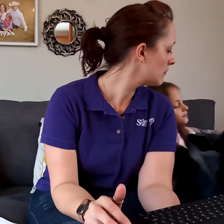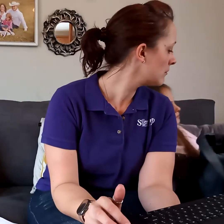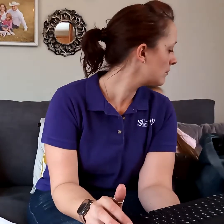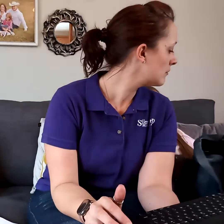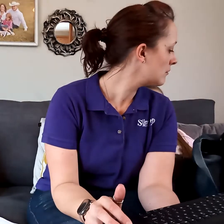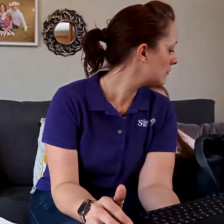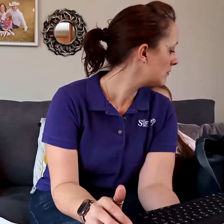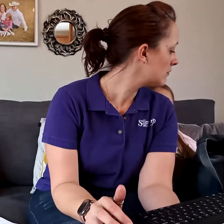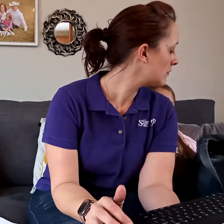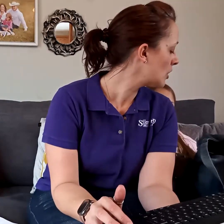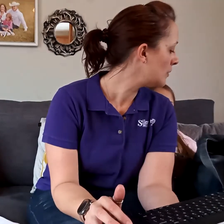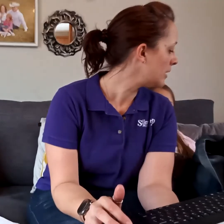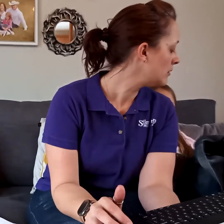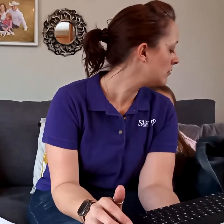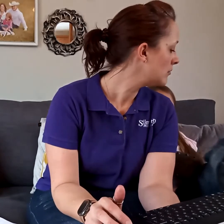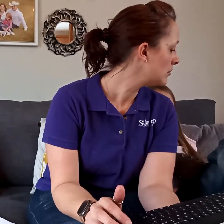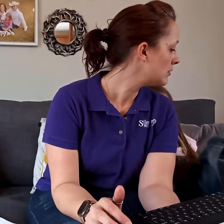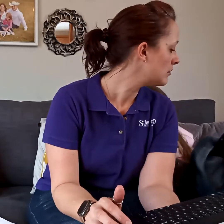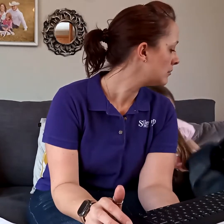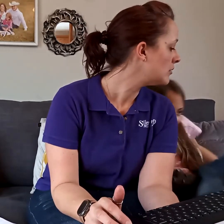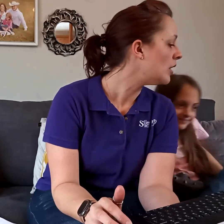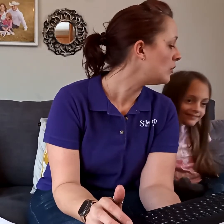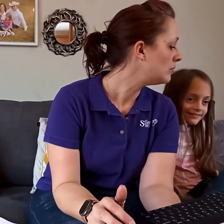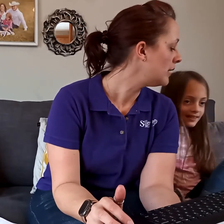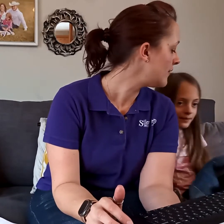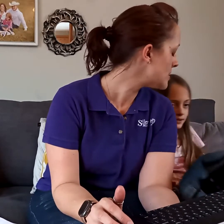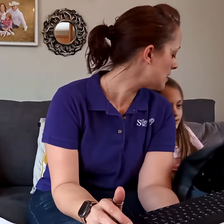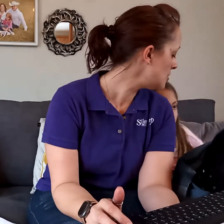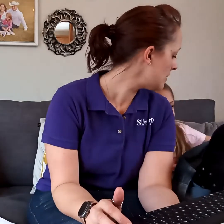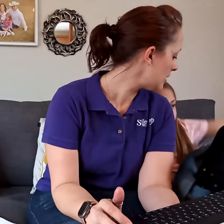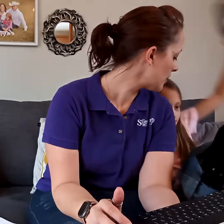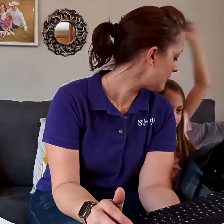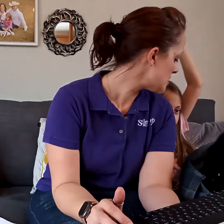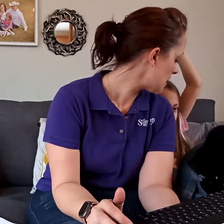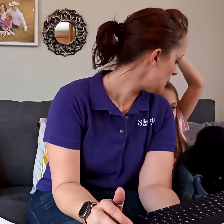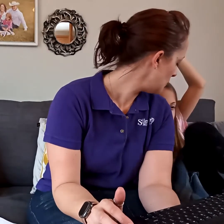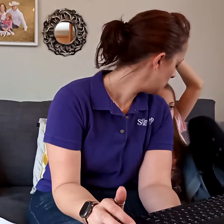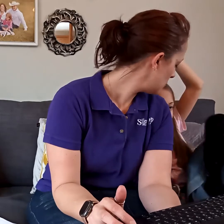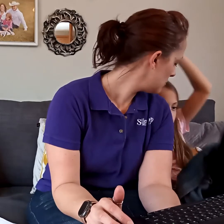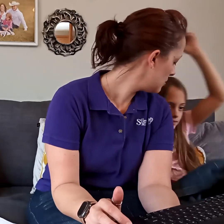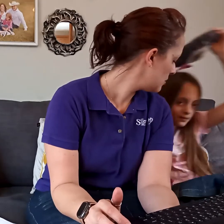Conan, no. If he's going to do that, you're going to have to take him out.